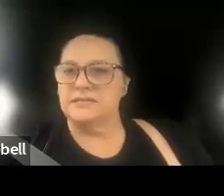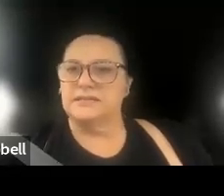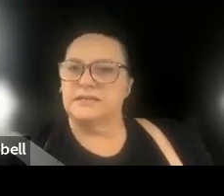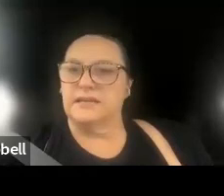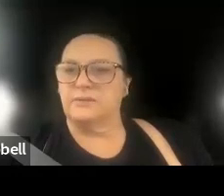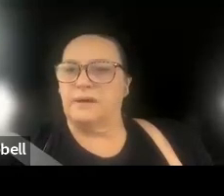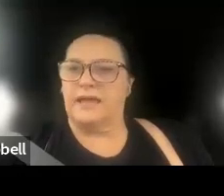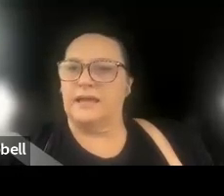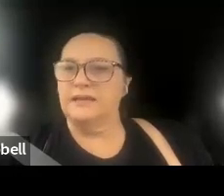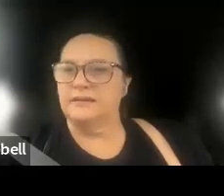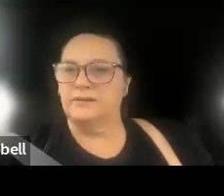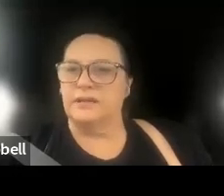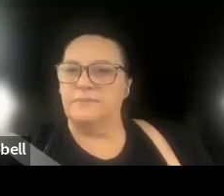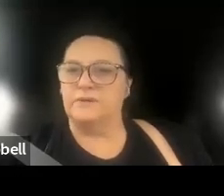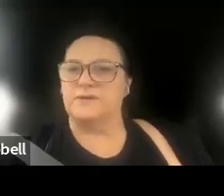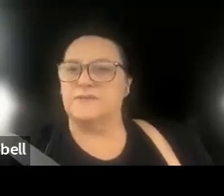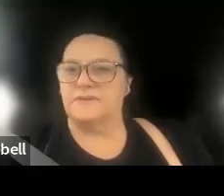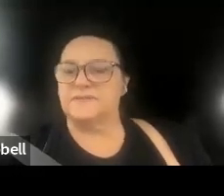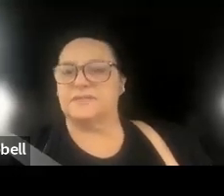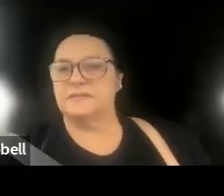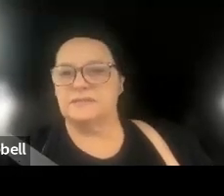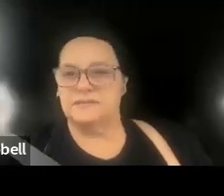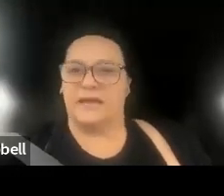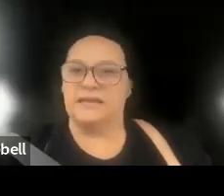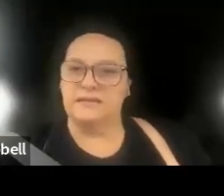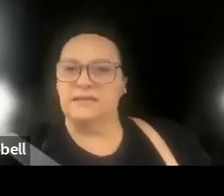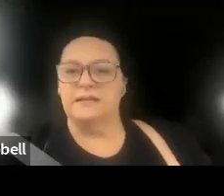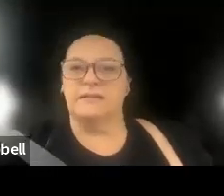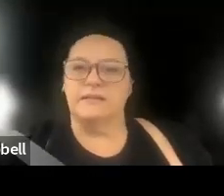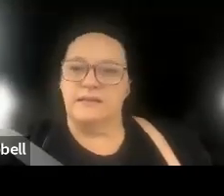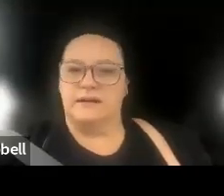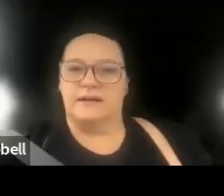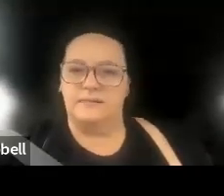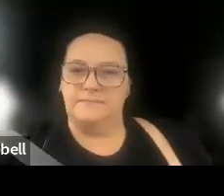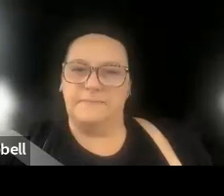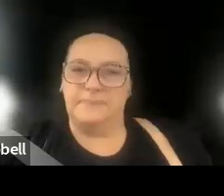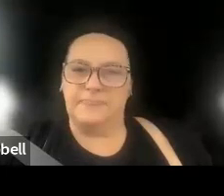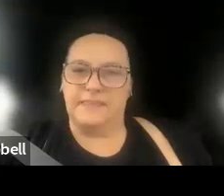hand either way, or unmute yourself to say it.